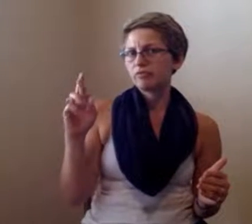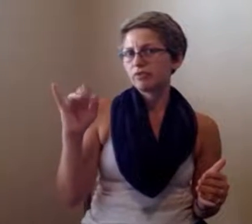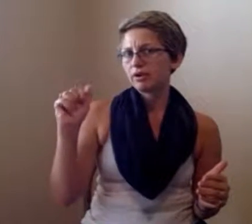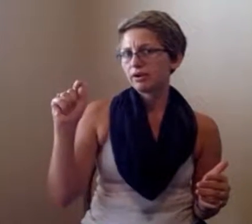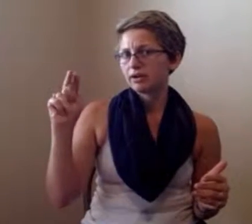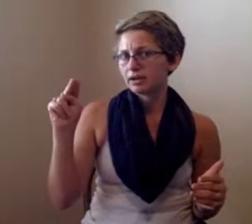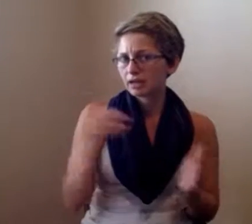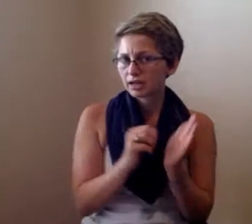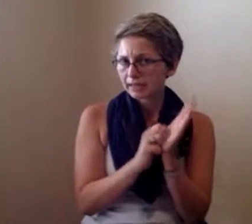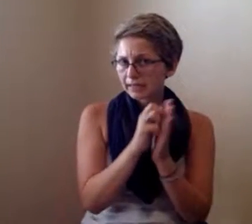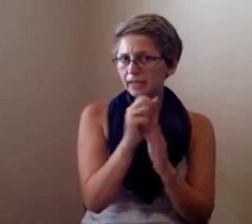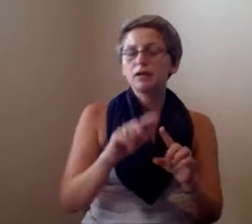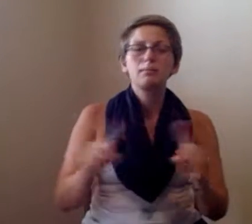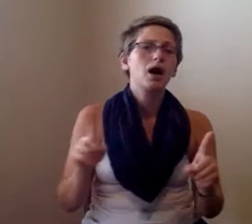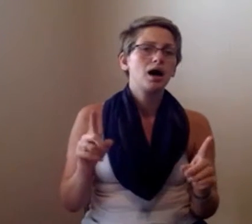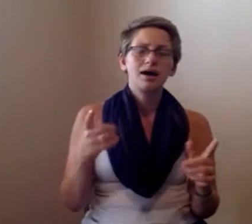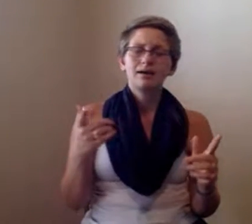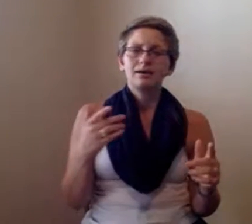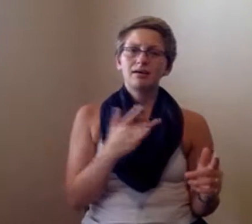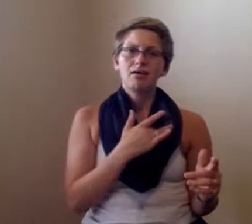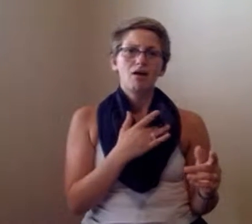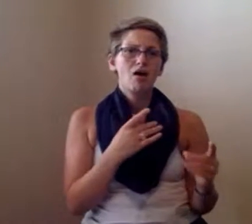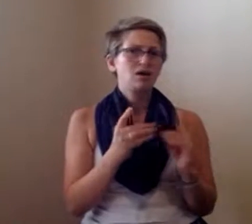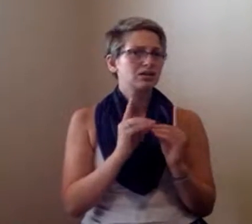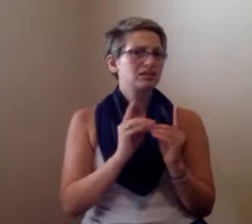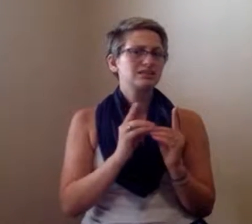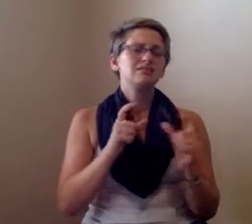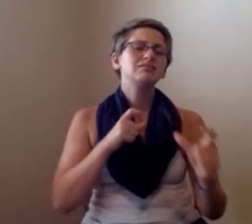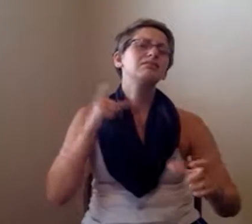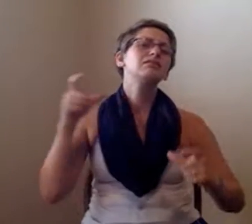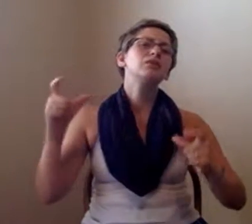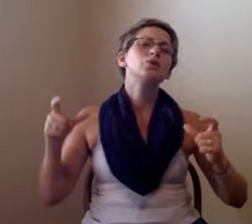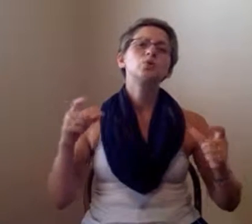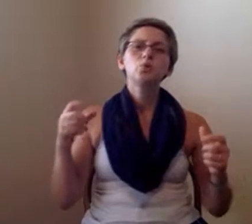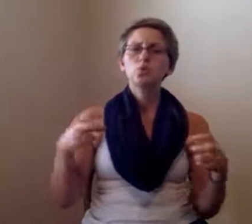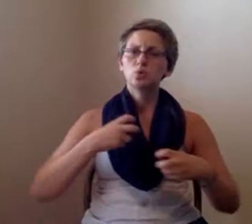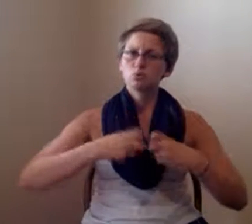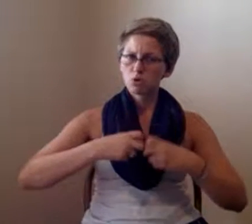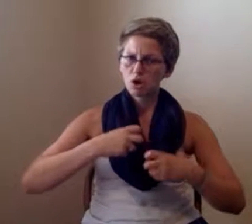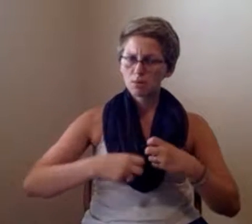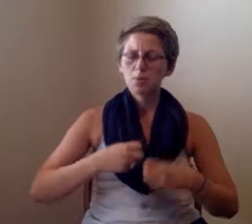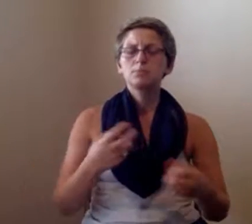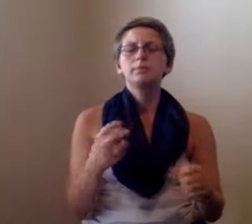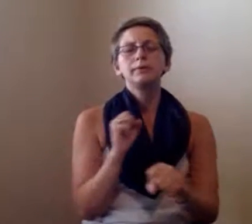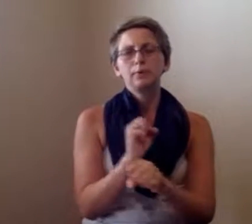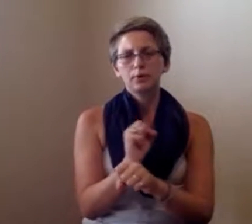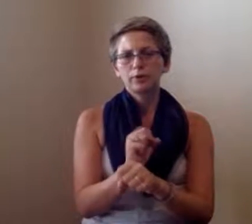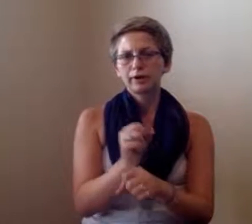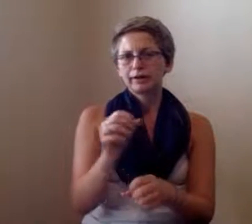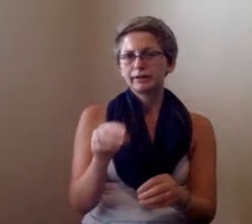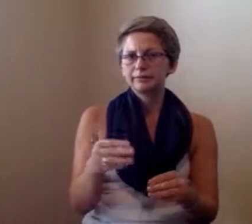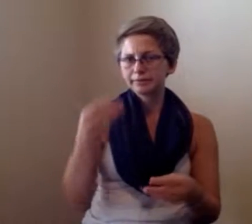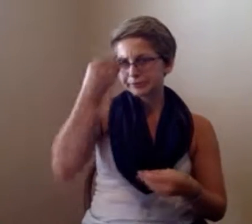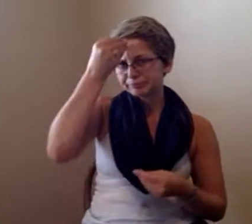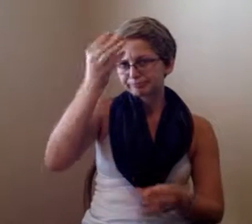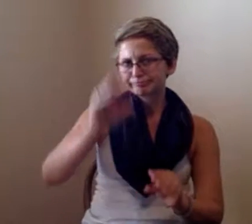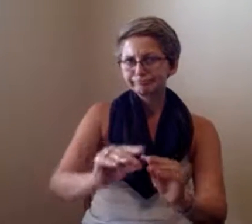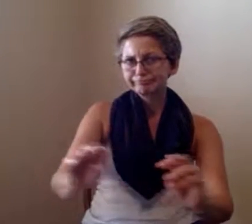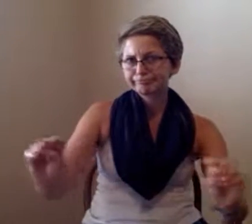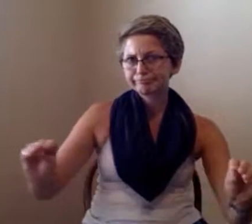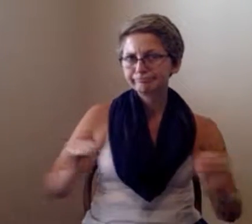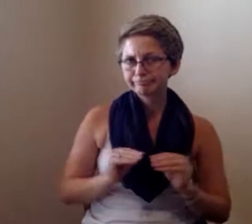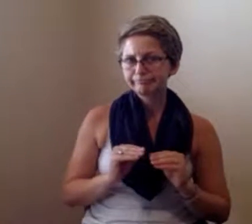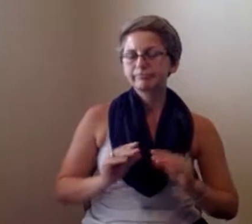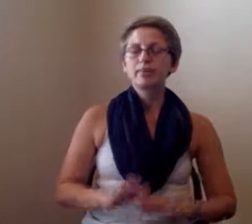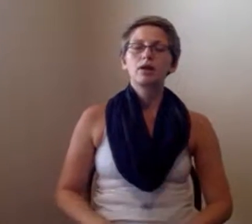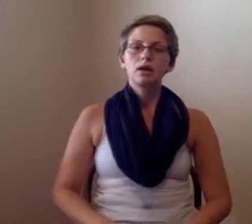we're trying to get that information out there. And heart disease can permanently damage your heart and your life. If it's not treated, you can